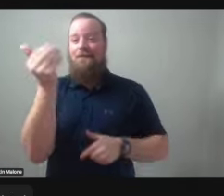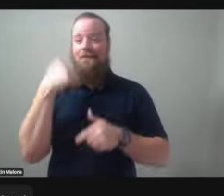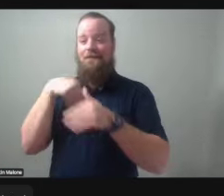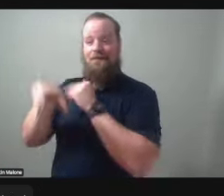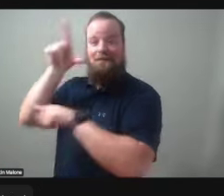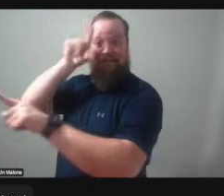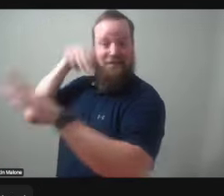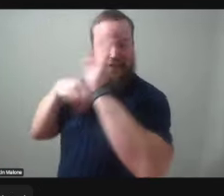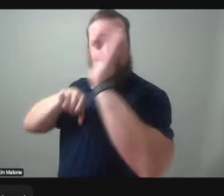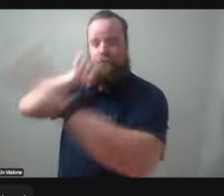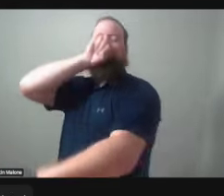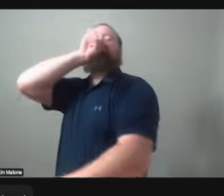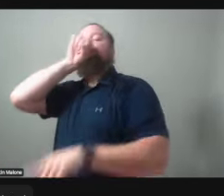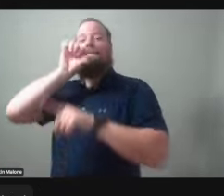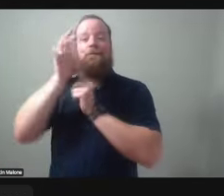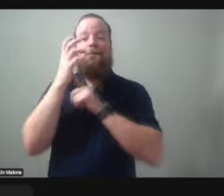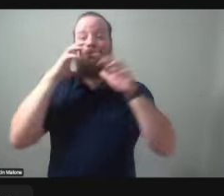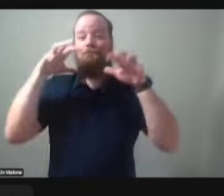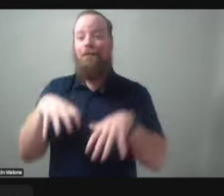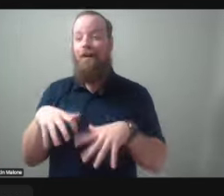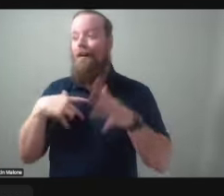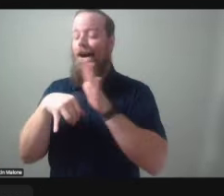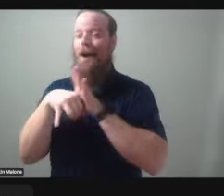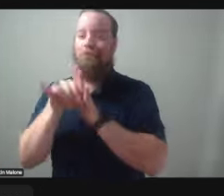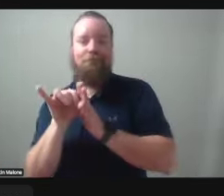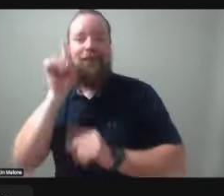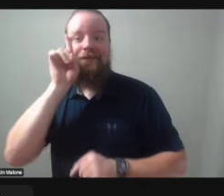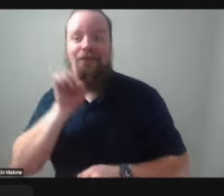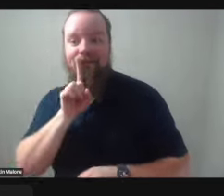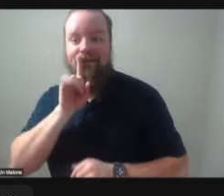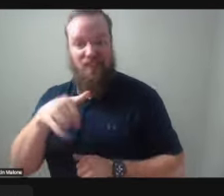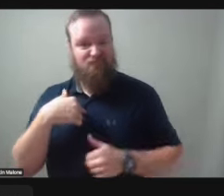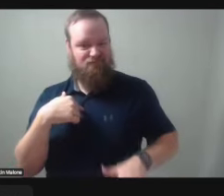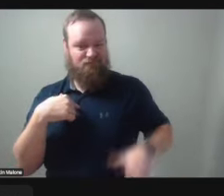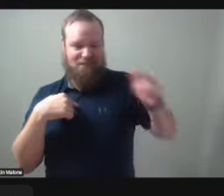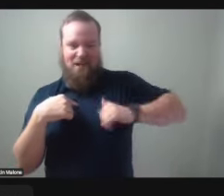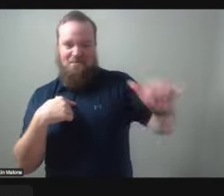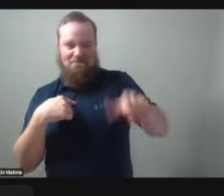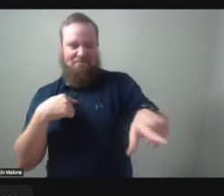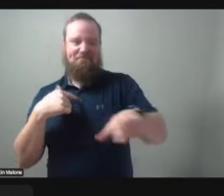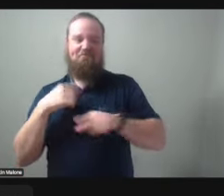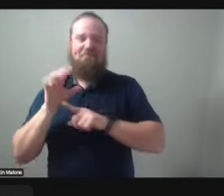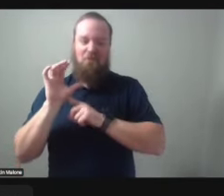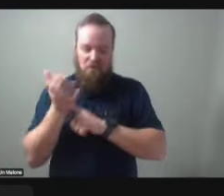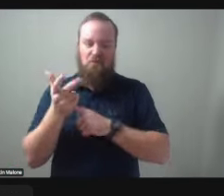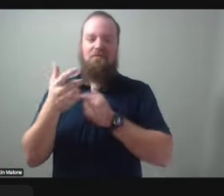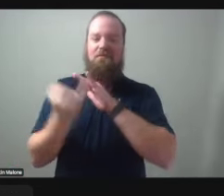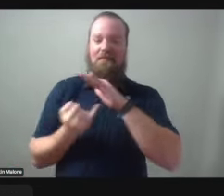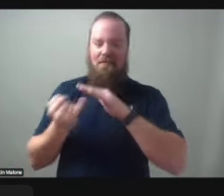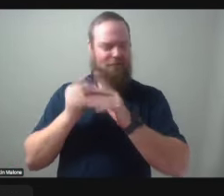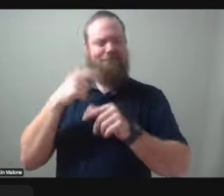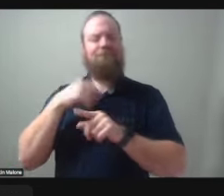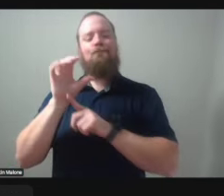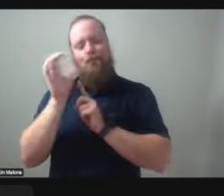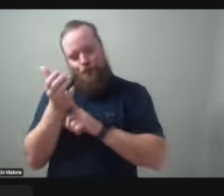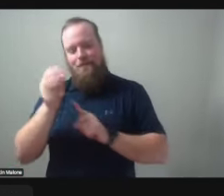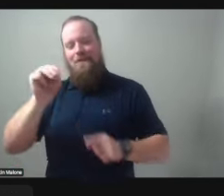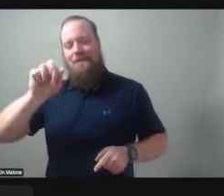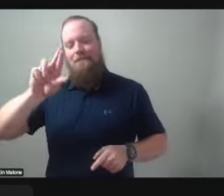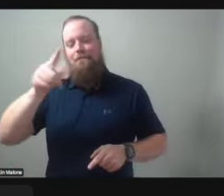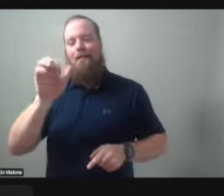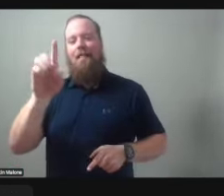how I grew up simultaneous communication, simcomming, and how I experienced that culture shock in 2015 when I went into Gallaudet University,